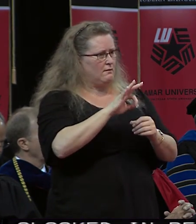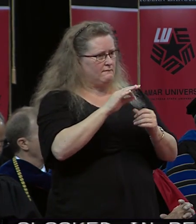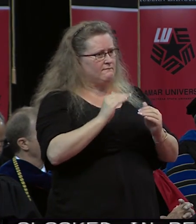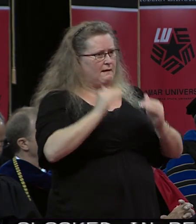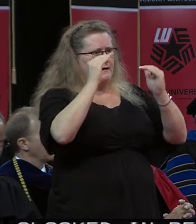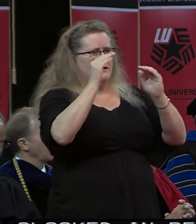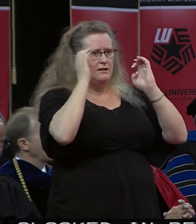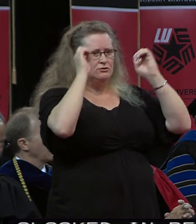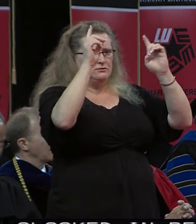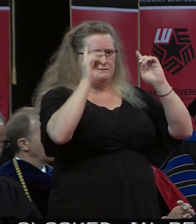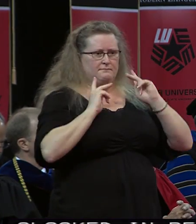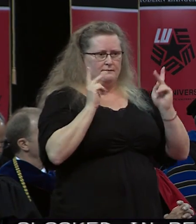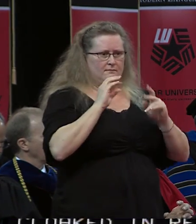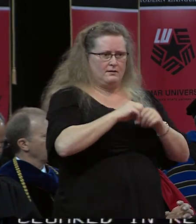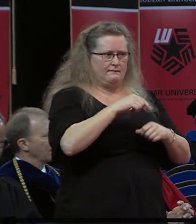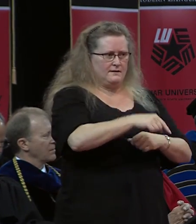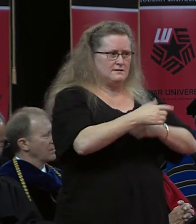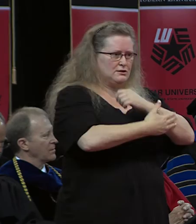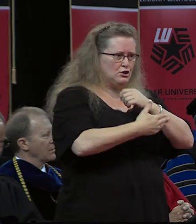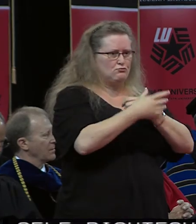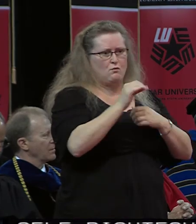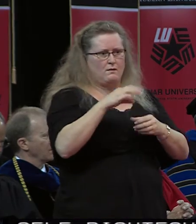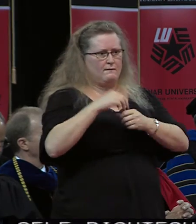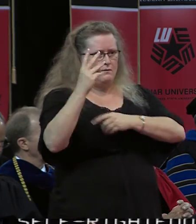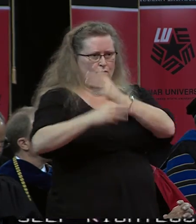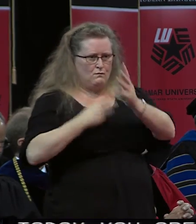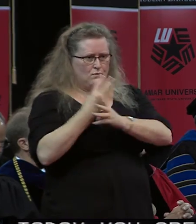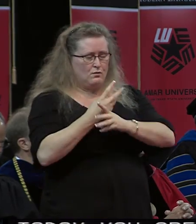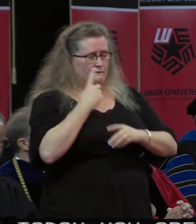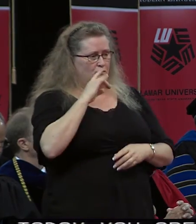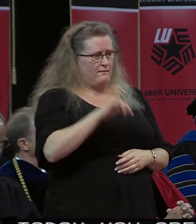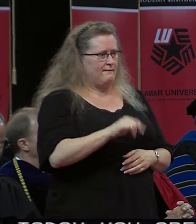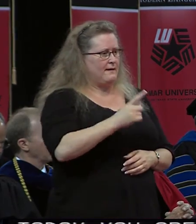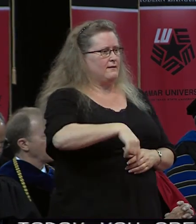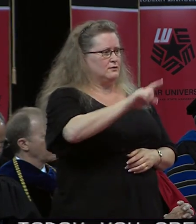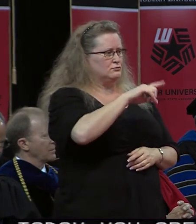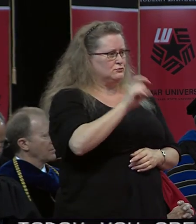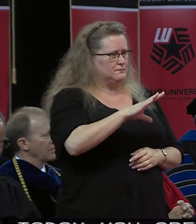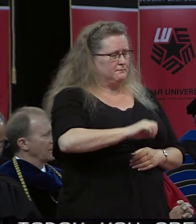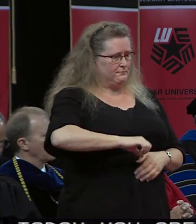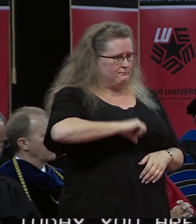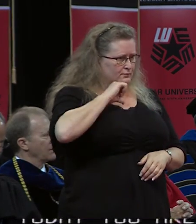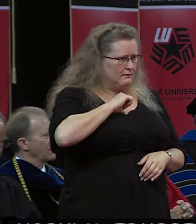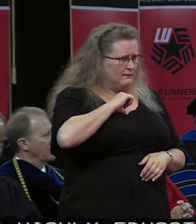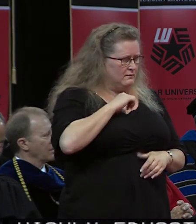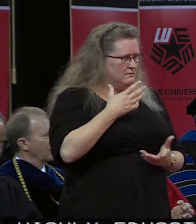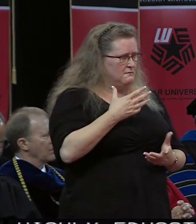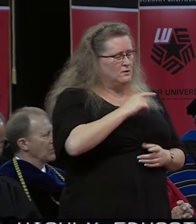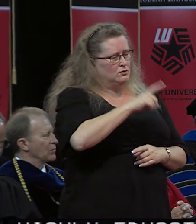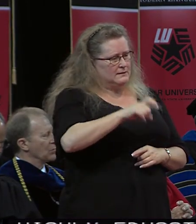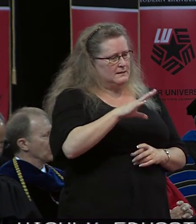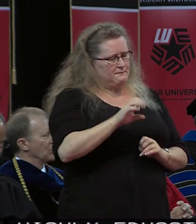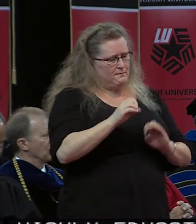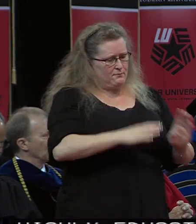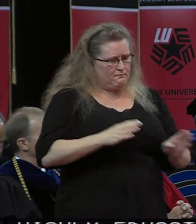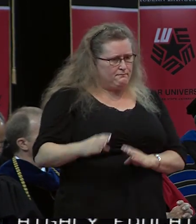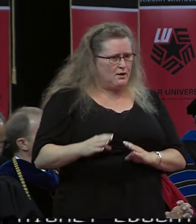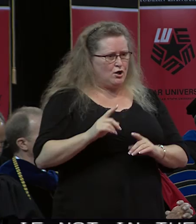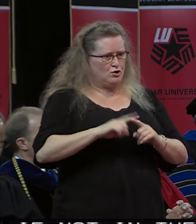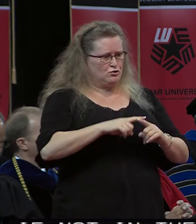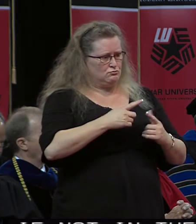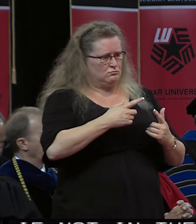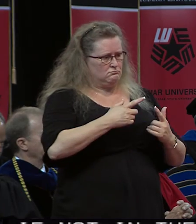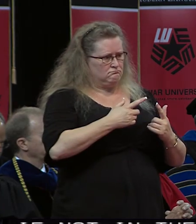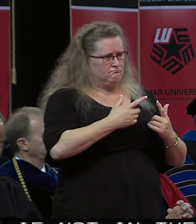country, if not in the world. And for that, you should be very proud. But likewise, be prepared to build upon this gift